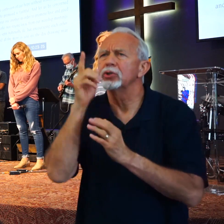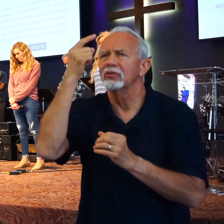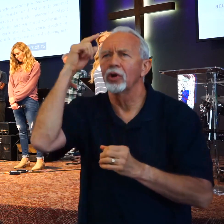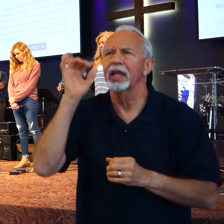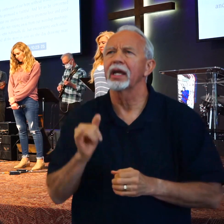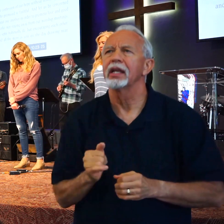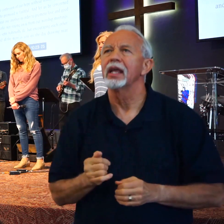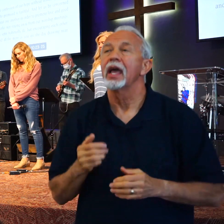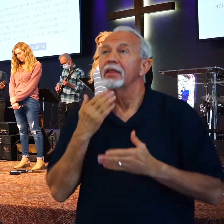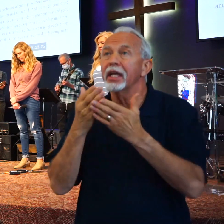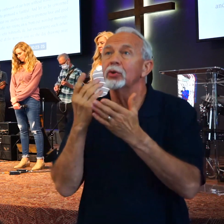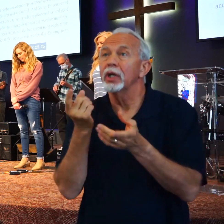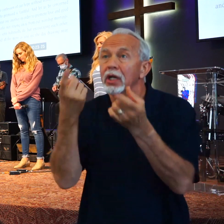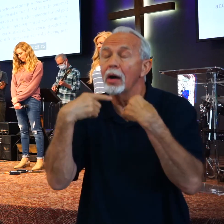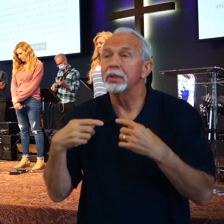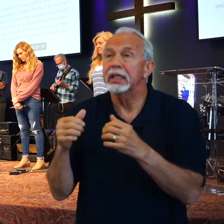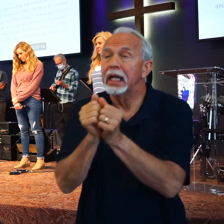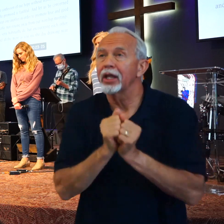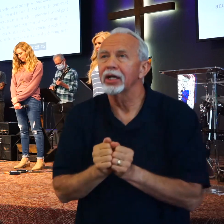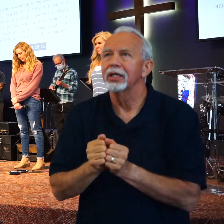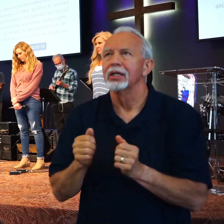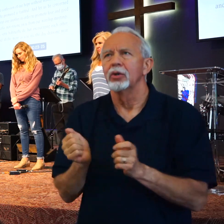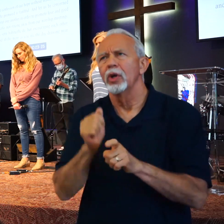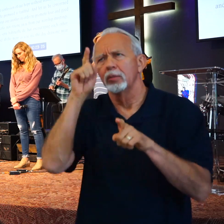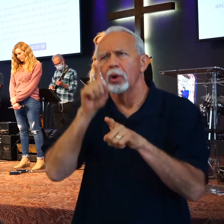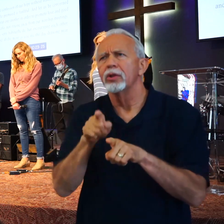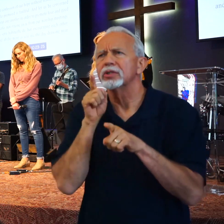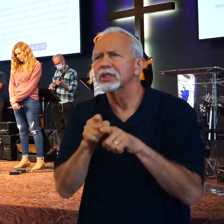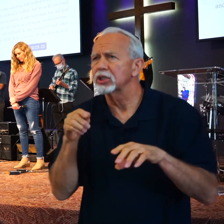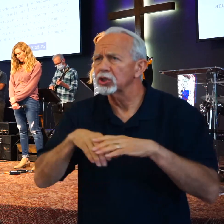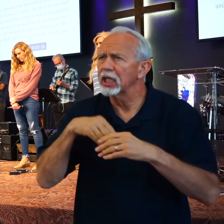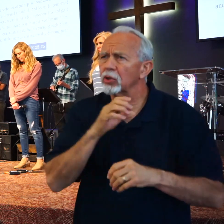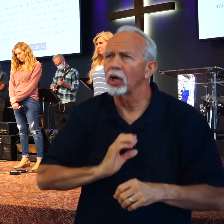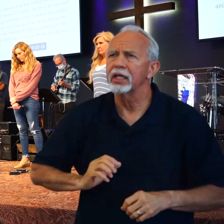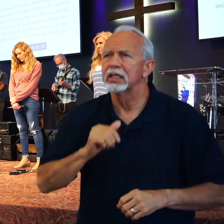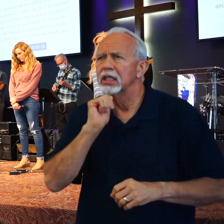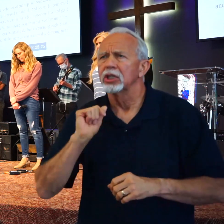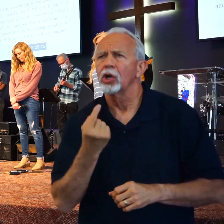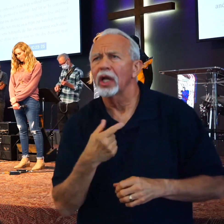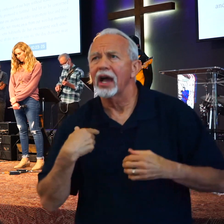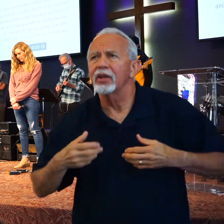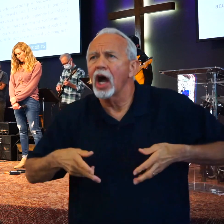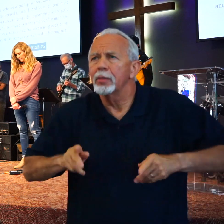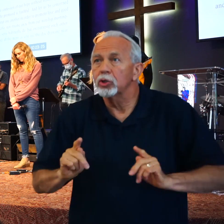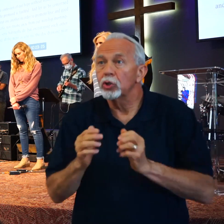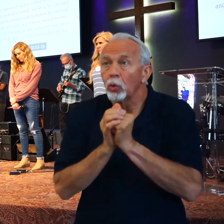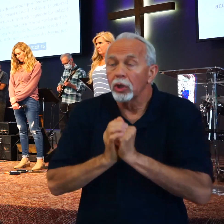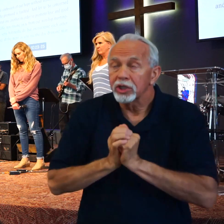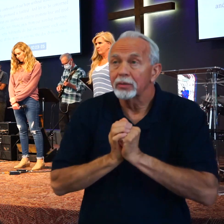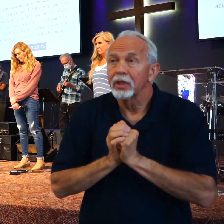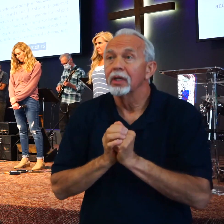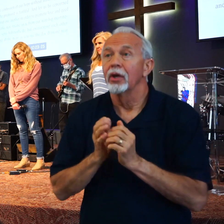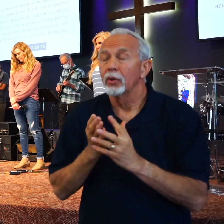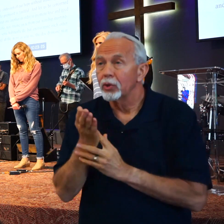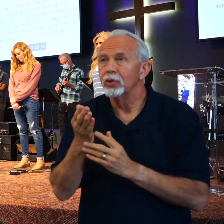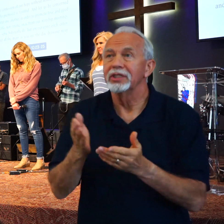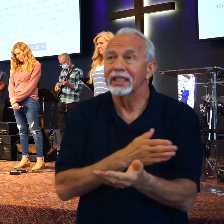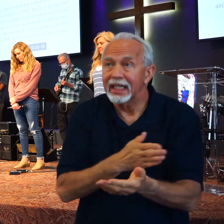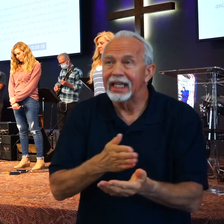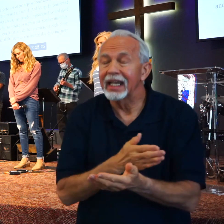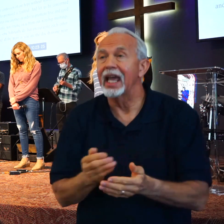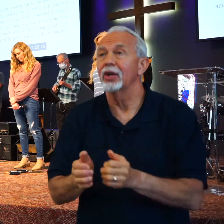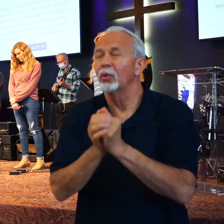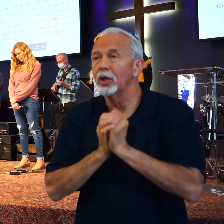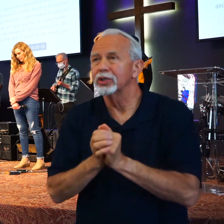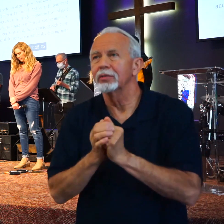when we come together with the saints, with brothers and sisters in Christ, we not only have an opportunity to worship through singing and